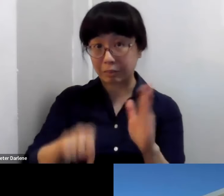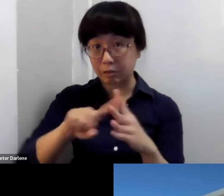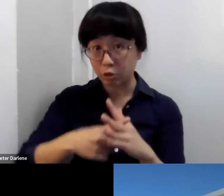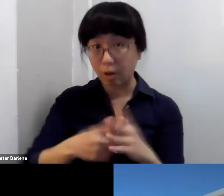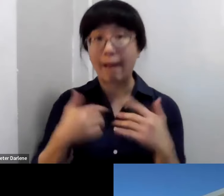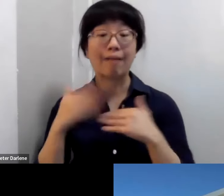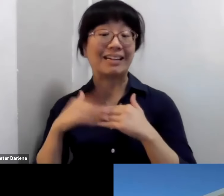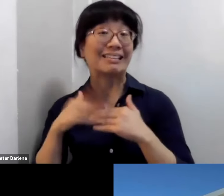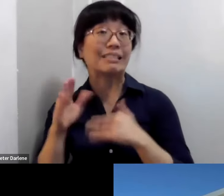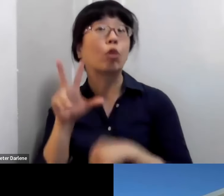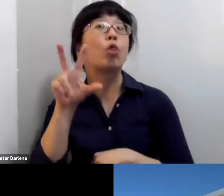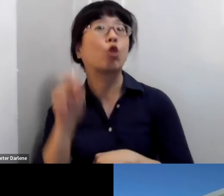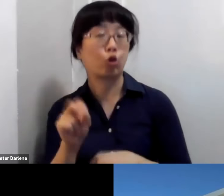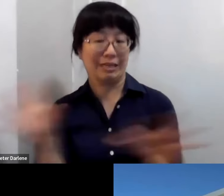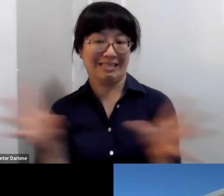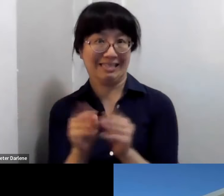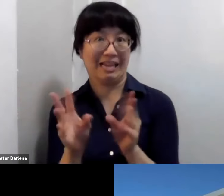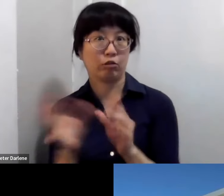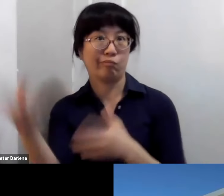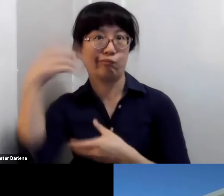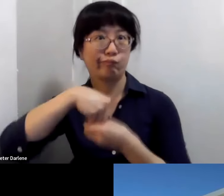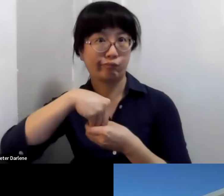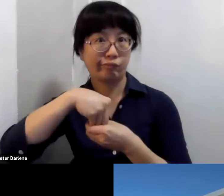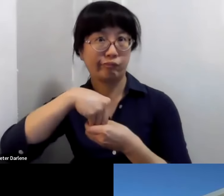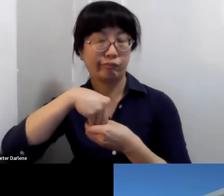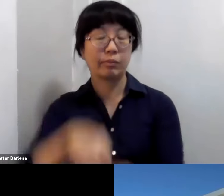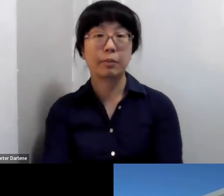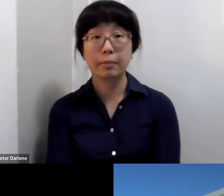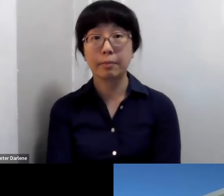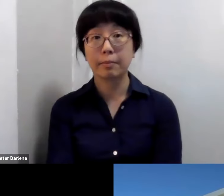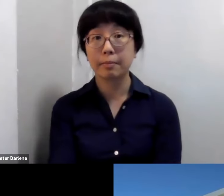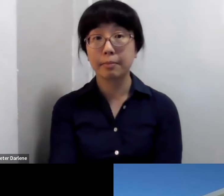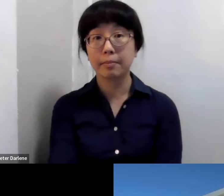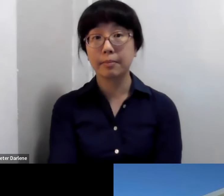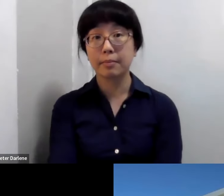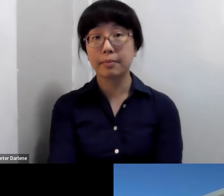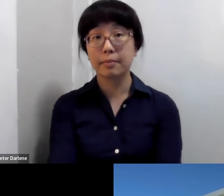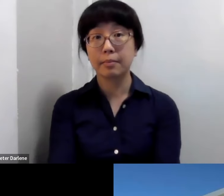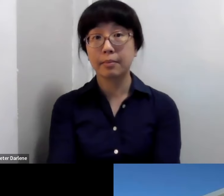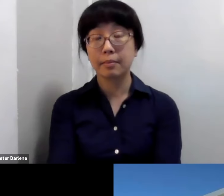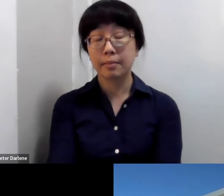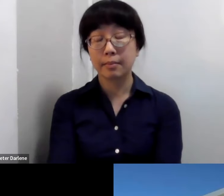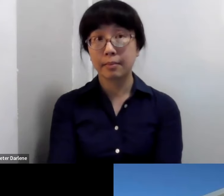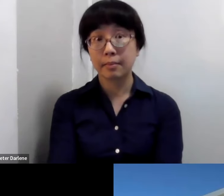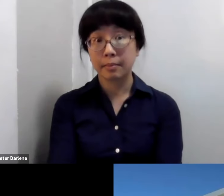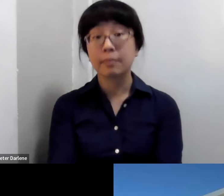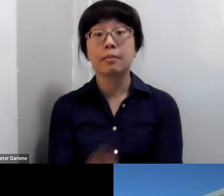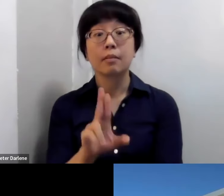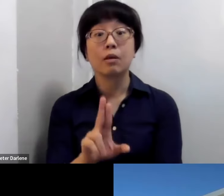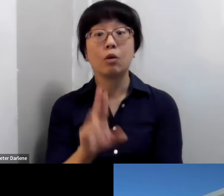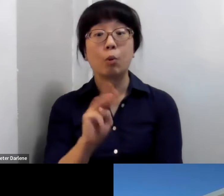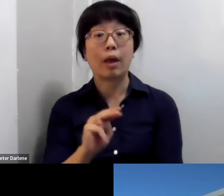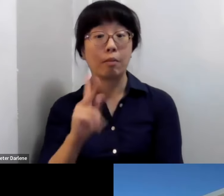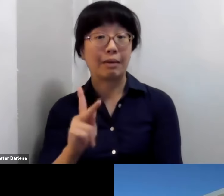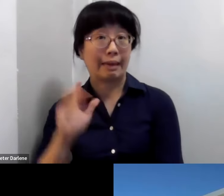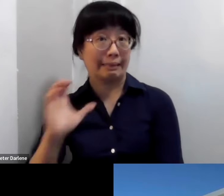30 sessions built into their schedule. And at least by UMKC's